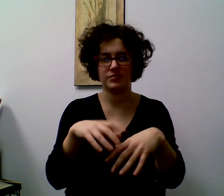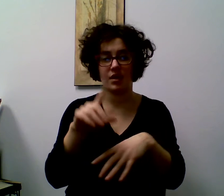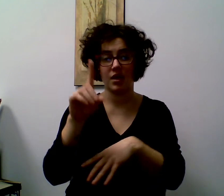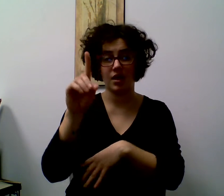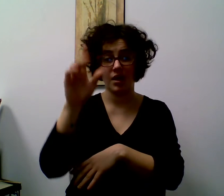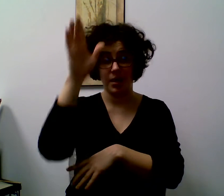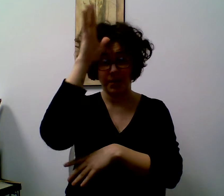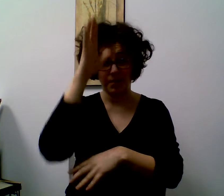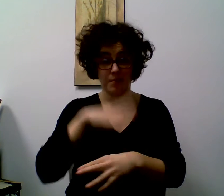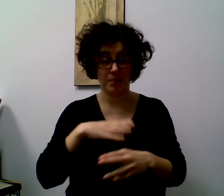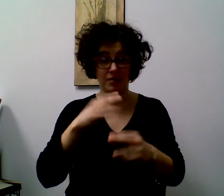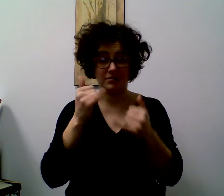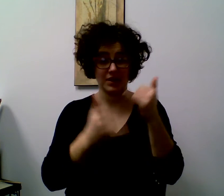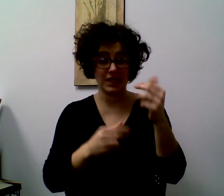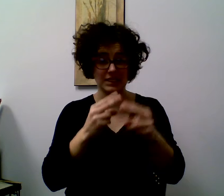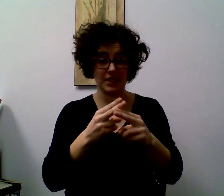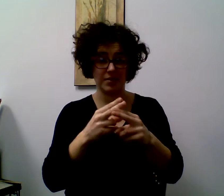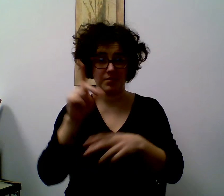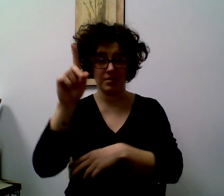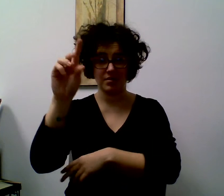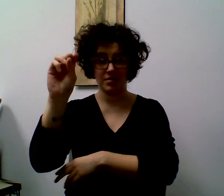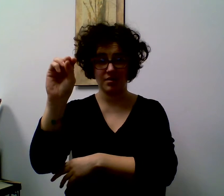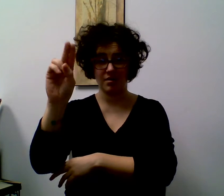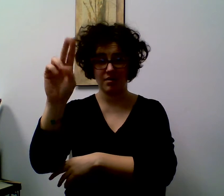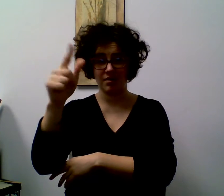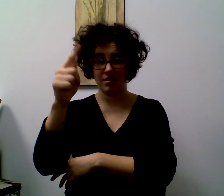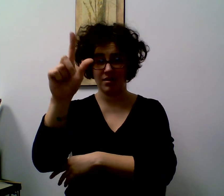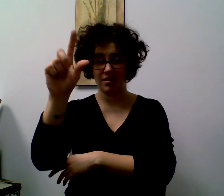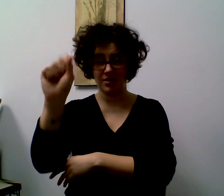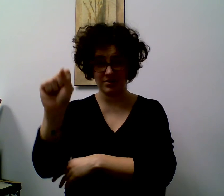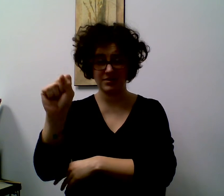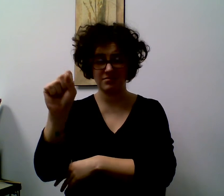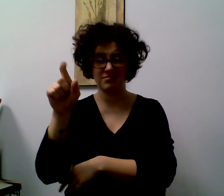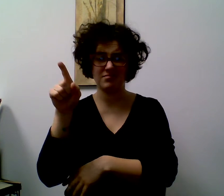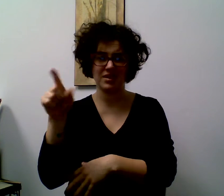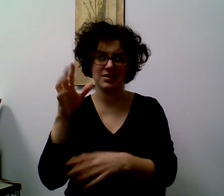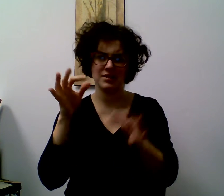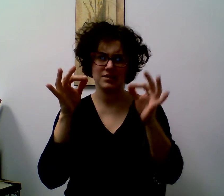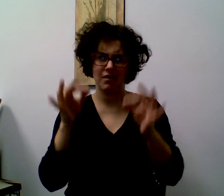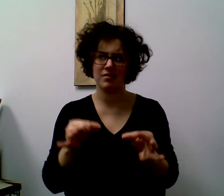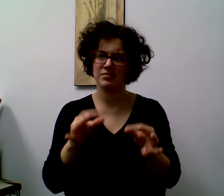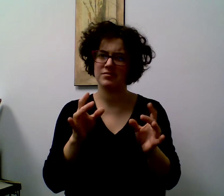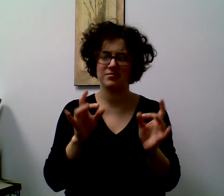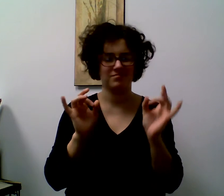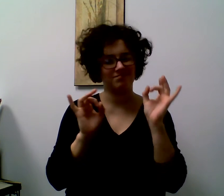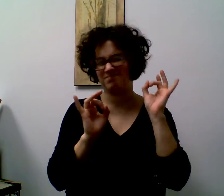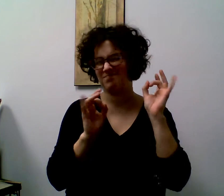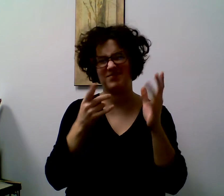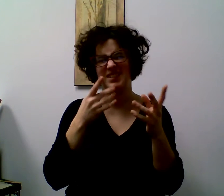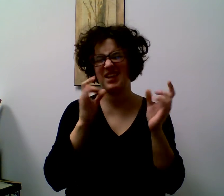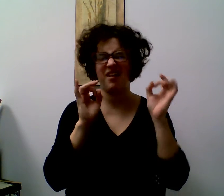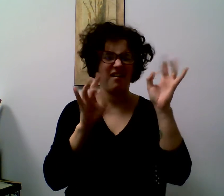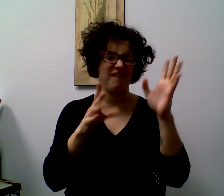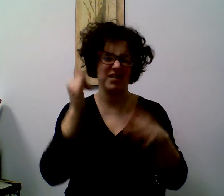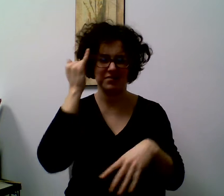advocate of Western expansion, he promoted constructing a transcontinental railroad across the northern plains, with an eastern terminus in